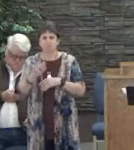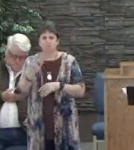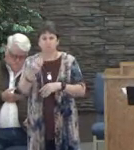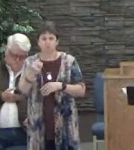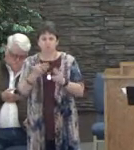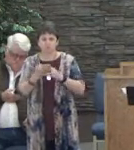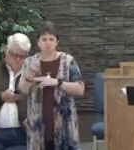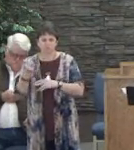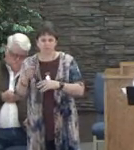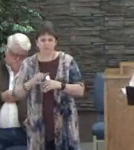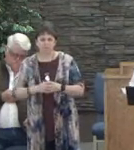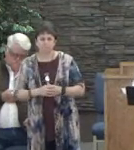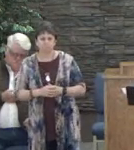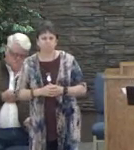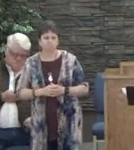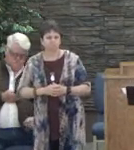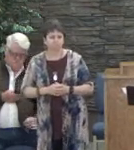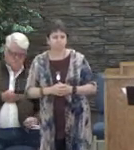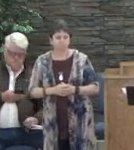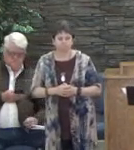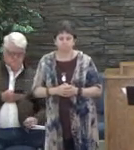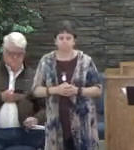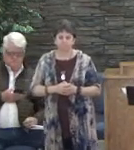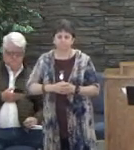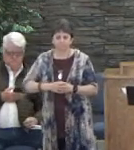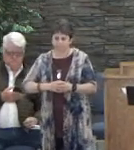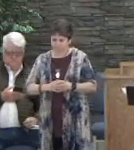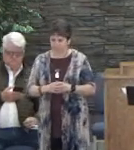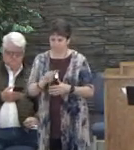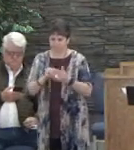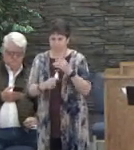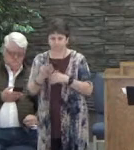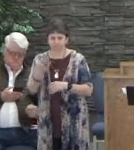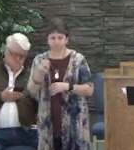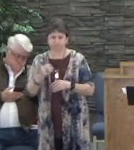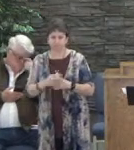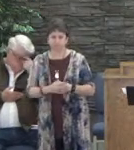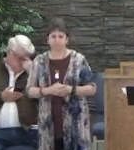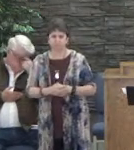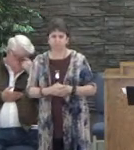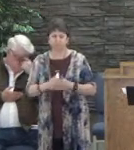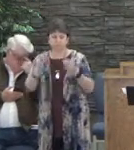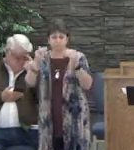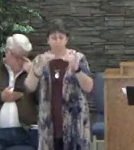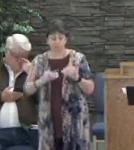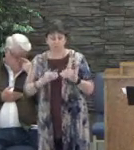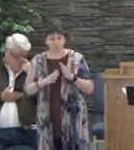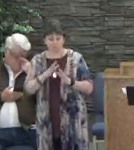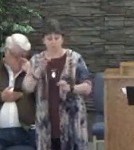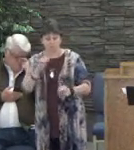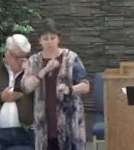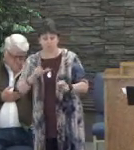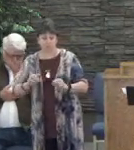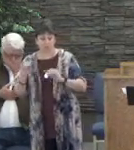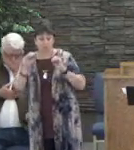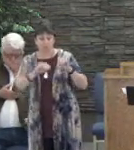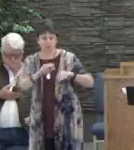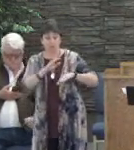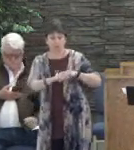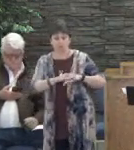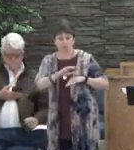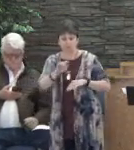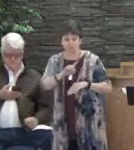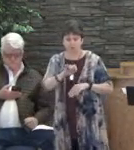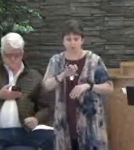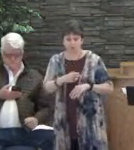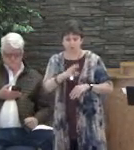14. Let's read those verses over. Verse 14. Then the Spirit of the Lord came on Jehaziel, son of